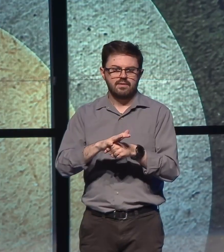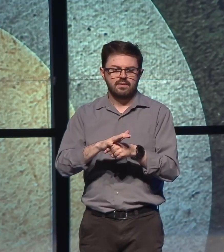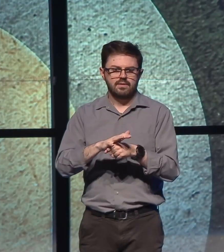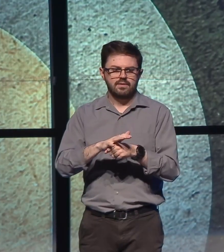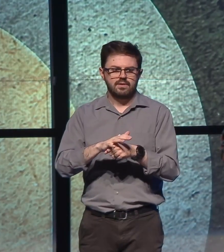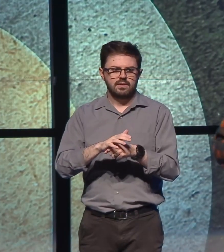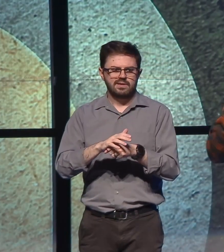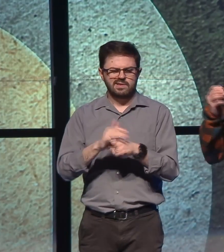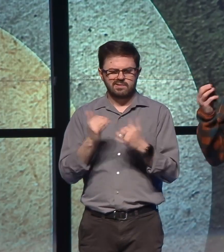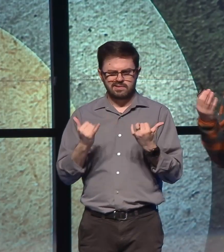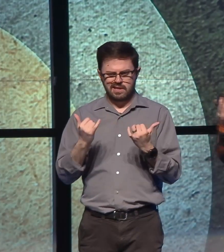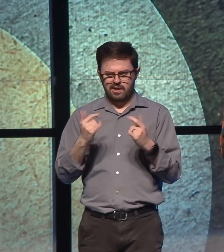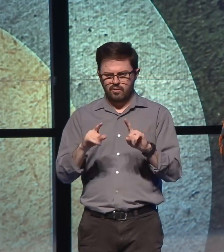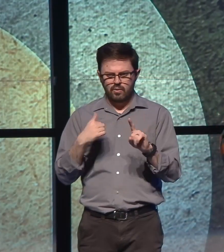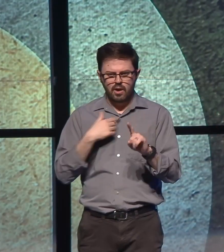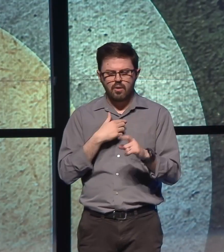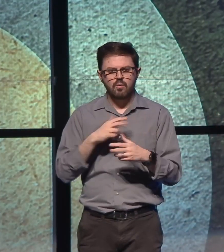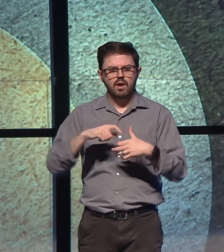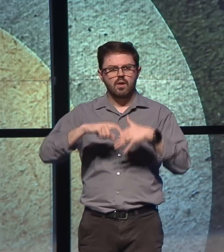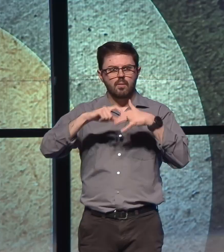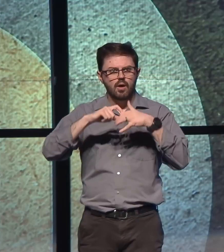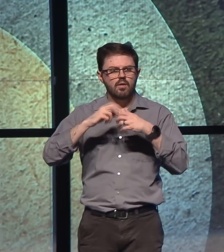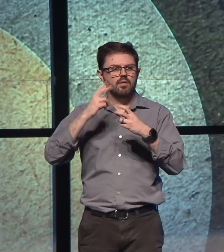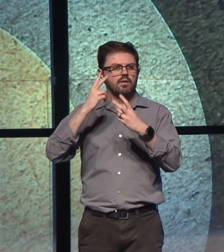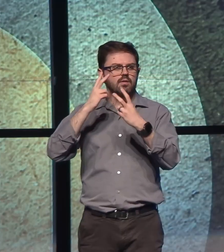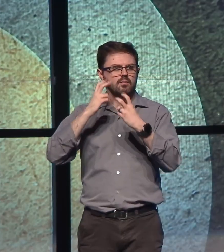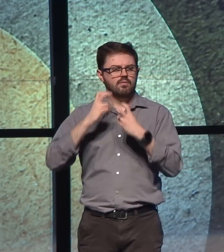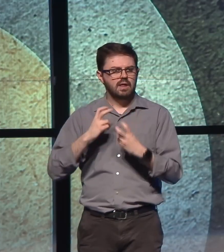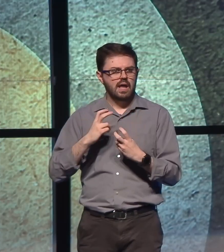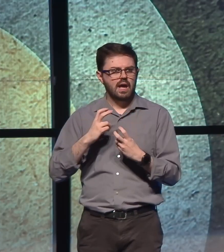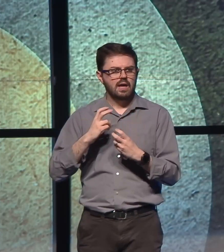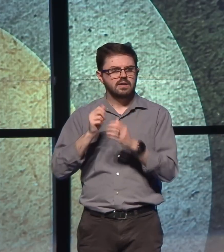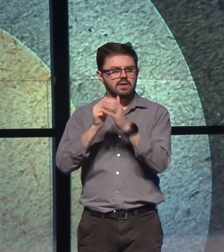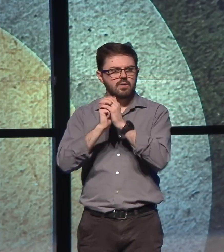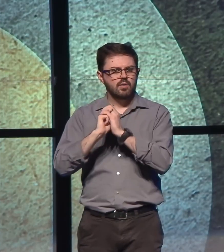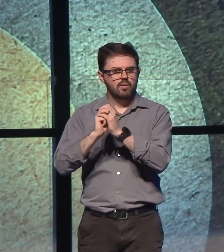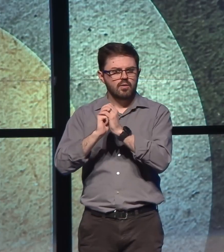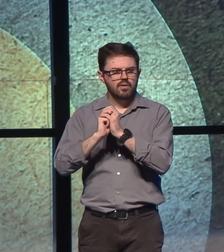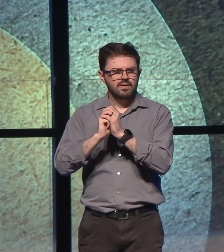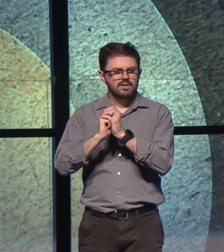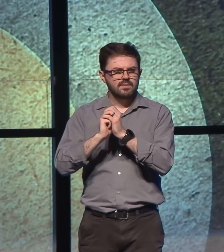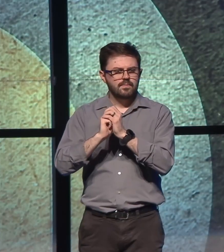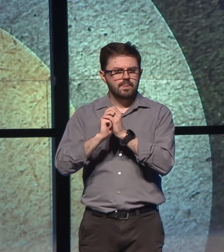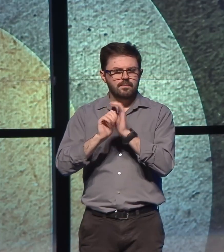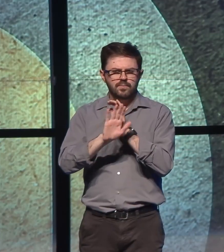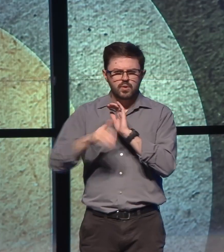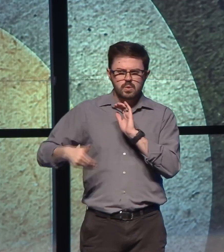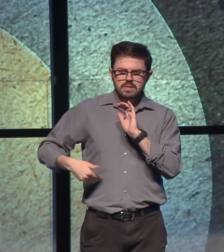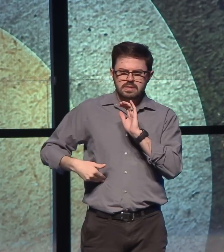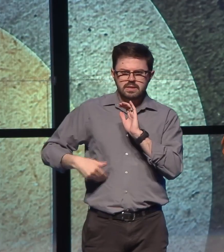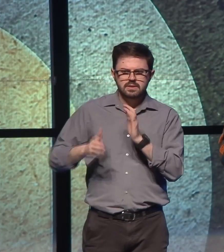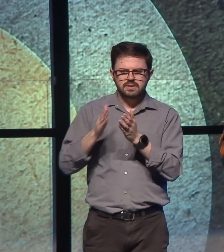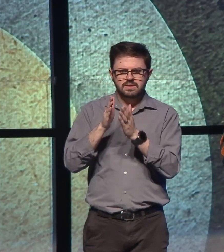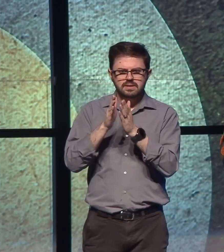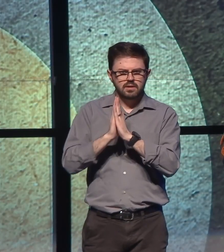reflect for a few minutes and experience God in this moment, what do you sense God inviting you into today?